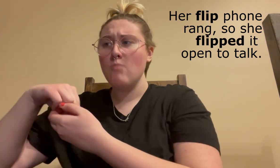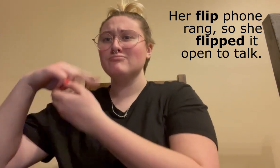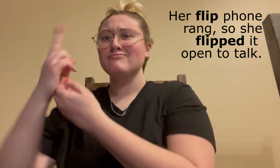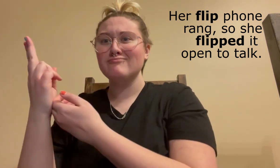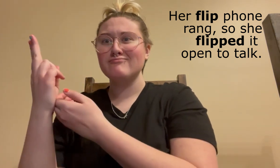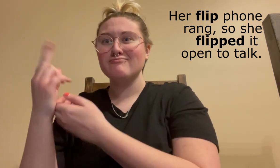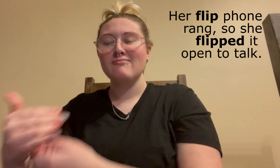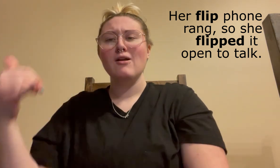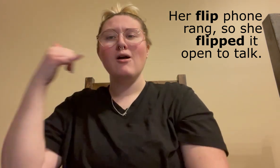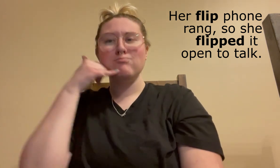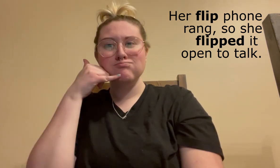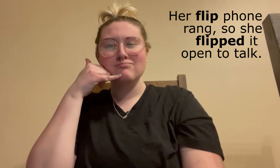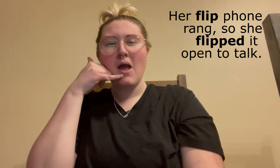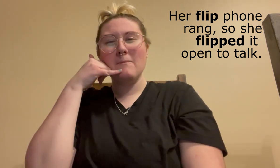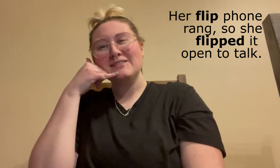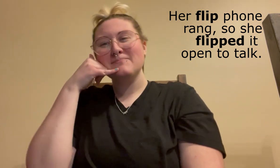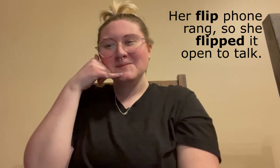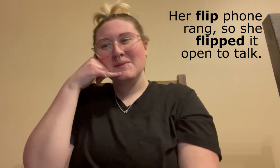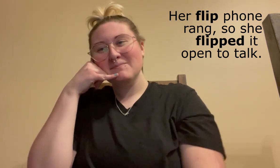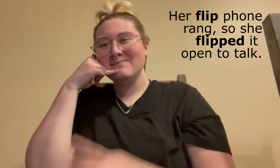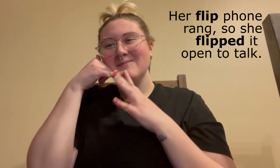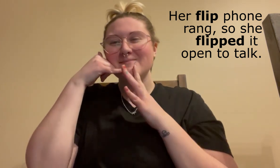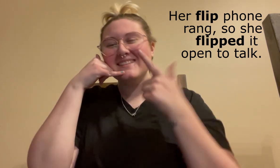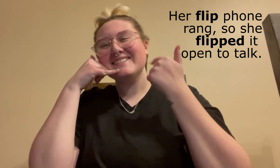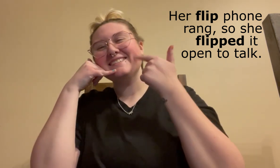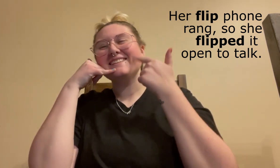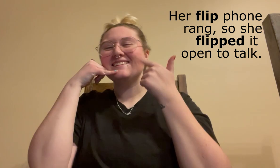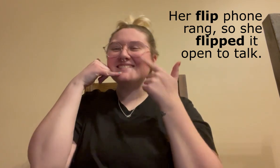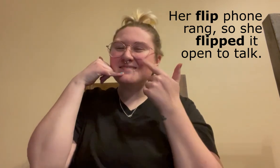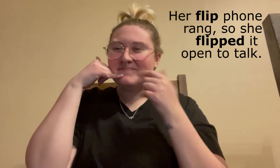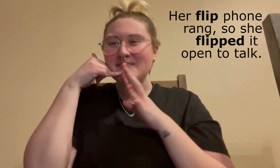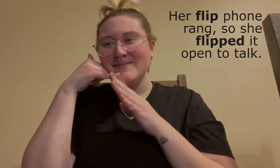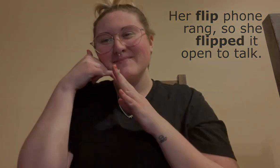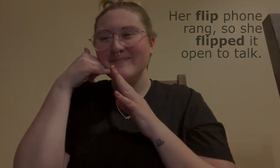There's a woman. She flips open her phone and continues to chat and laugh on the telephone.